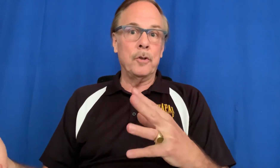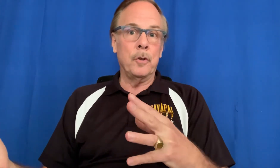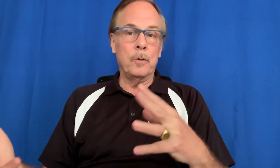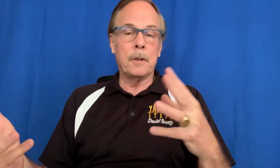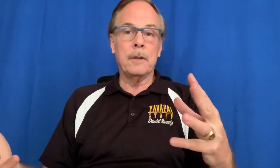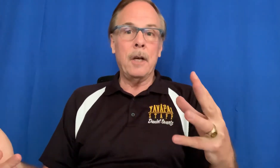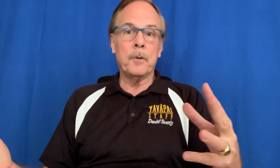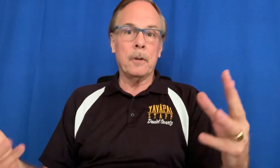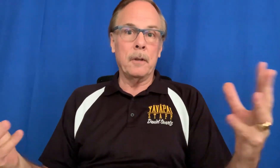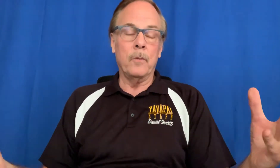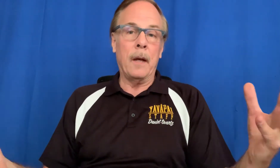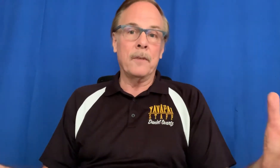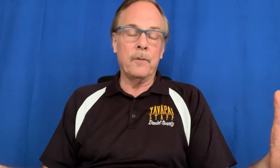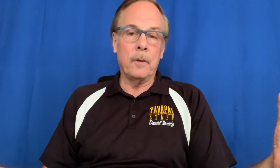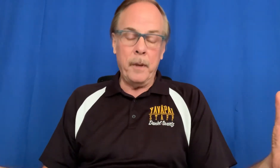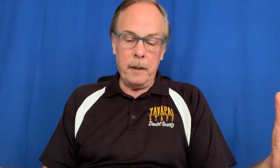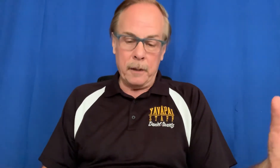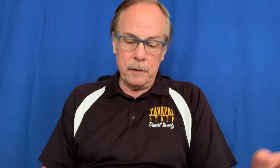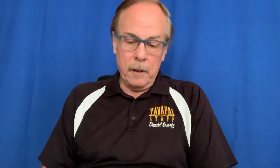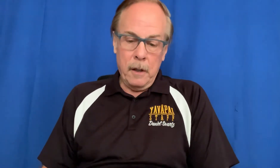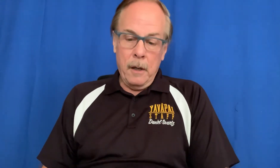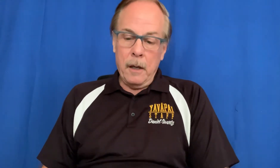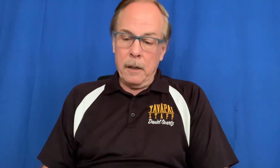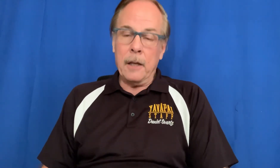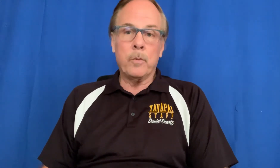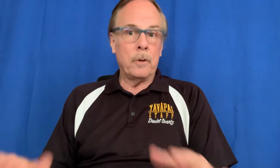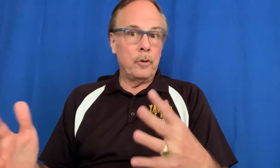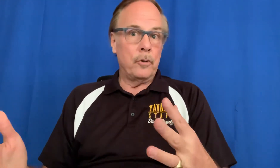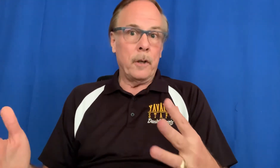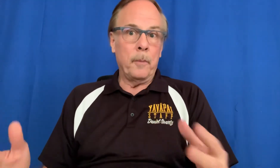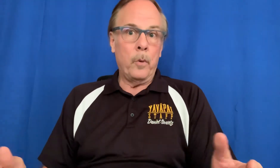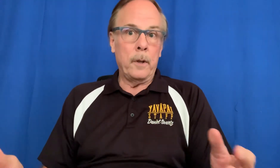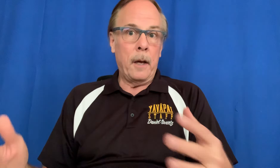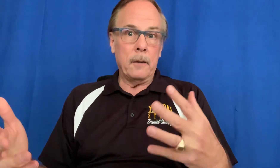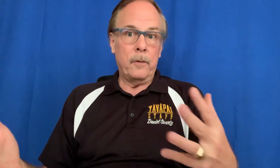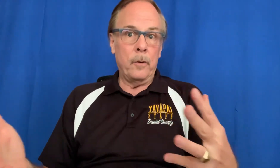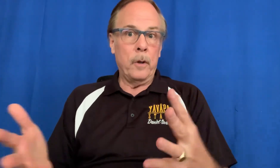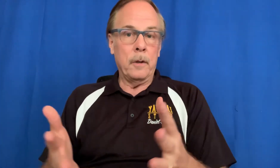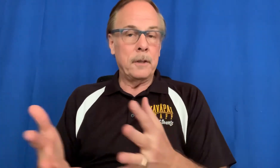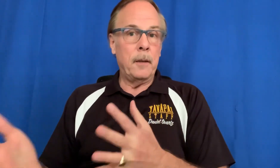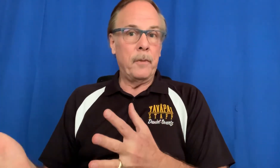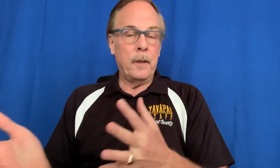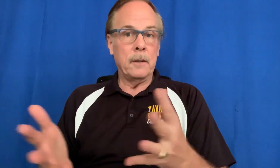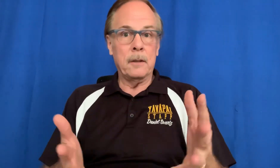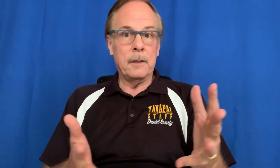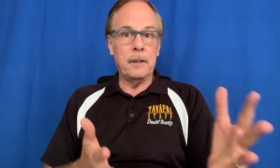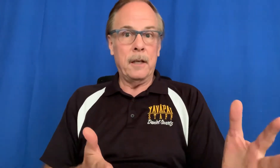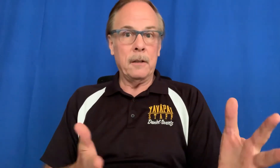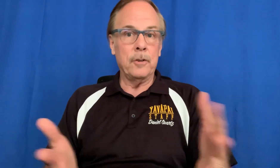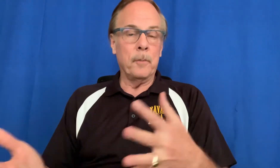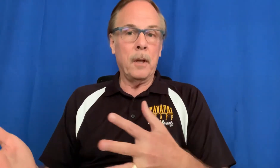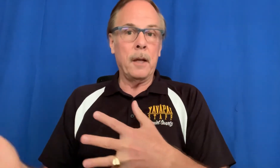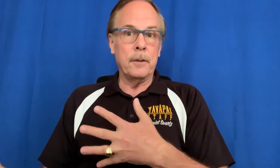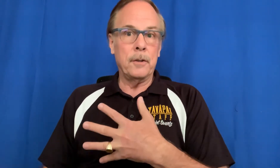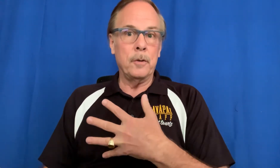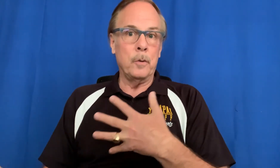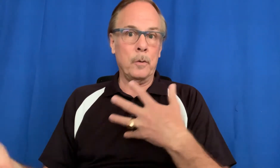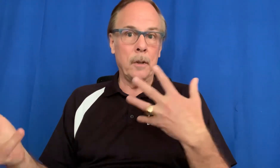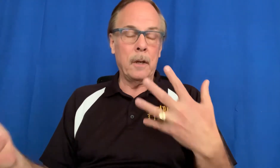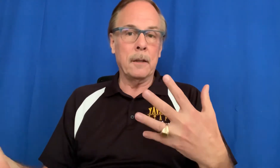used conceptually that have different meanings. And that's what they're just trying to point out to here. The same thing that's in English applies to the